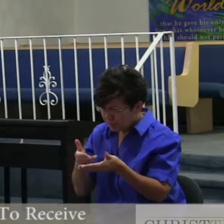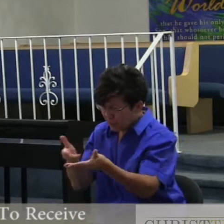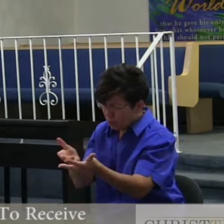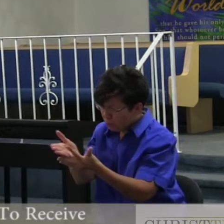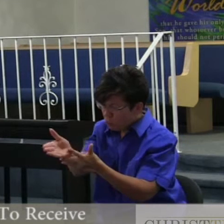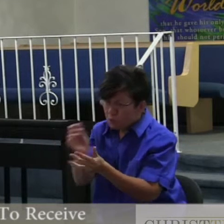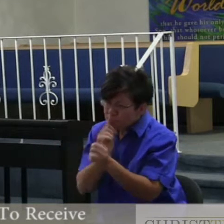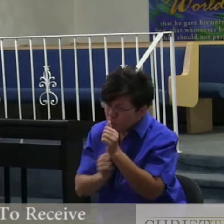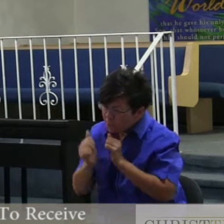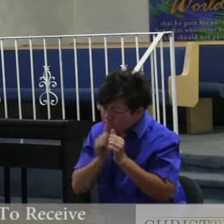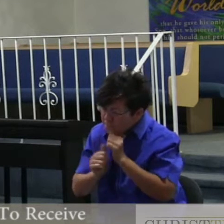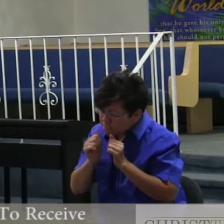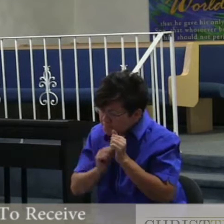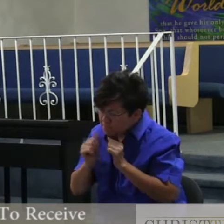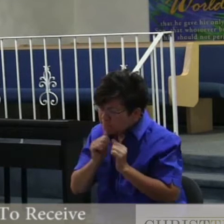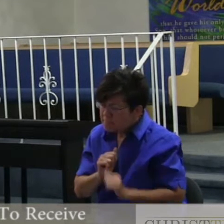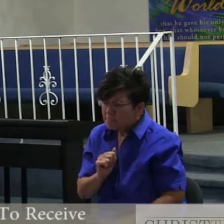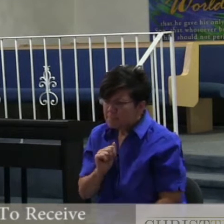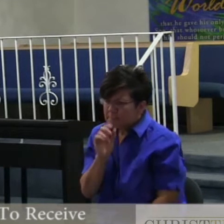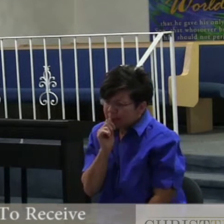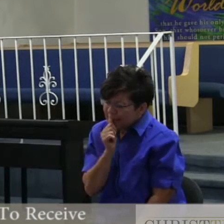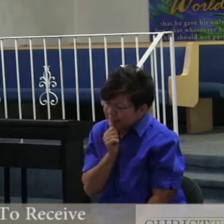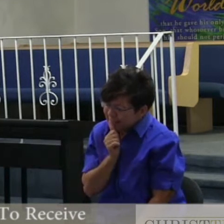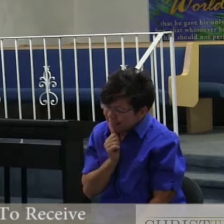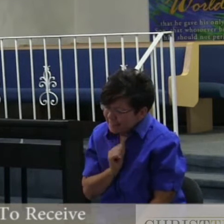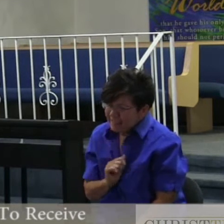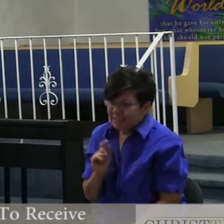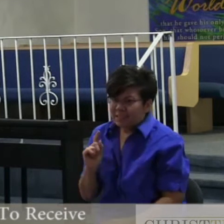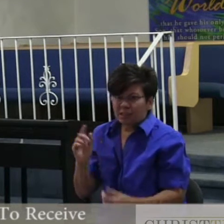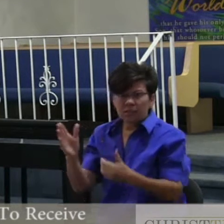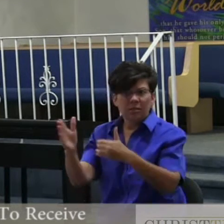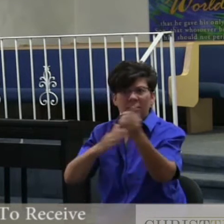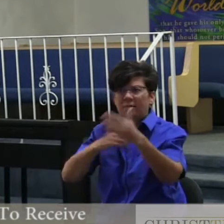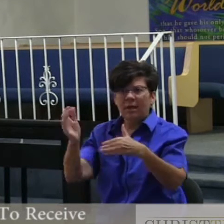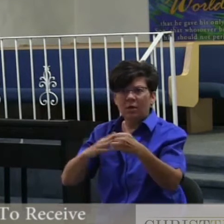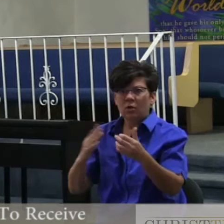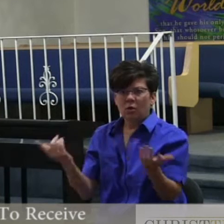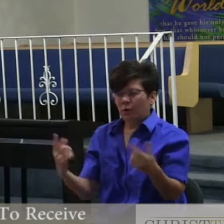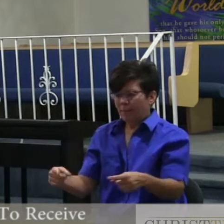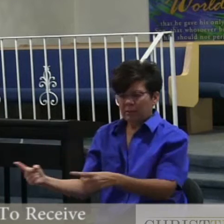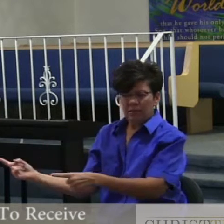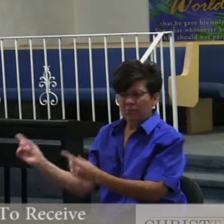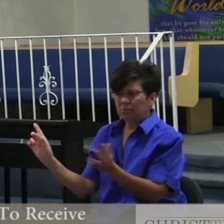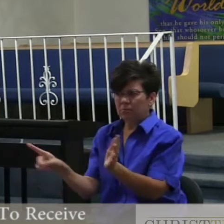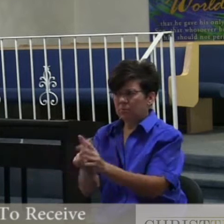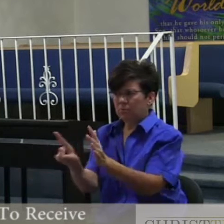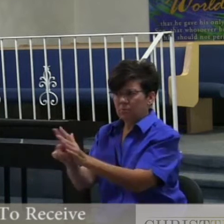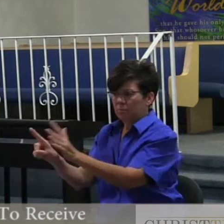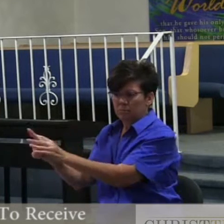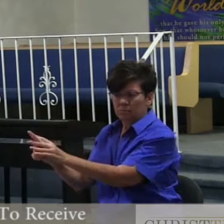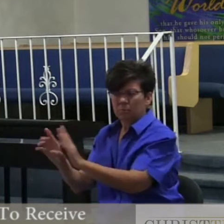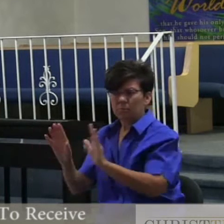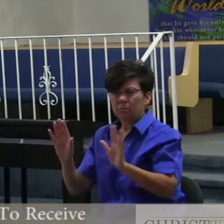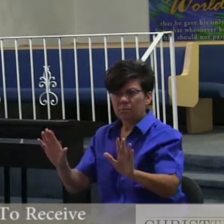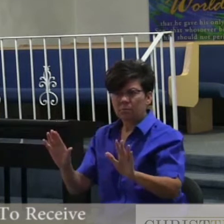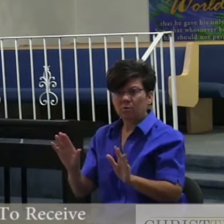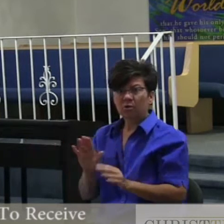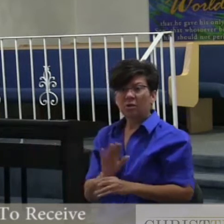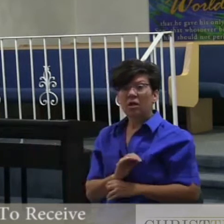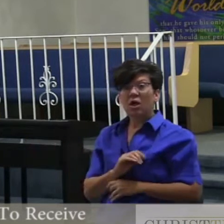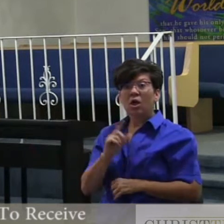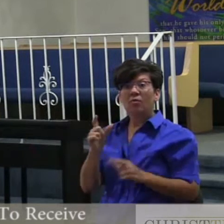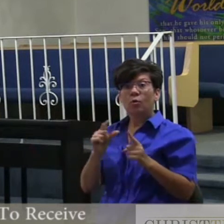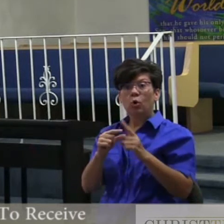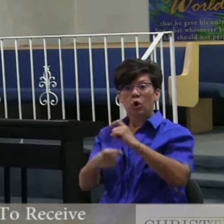up with, tolerating, despite hardships, okay? And the word